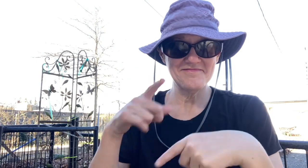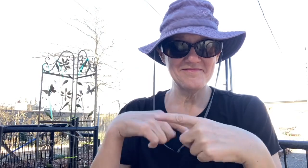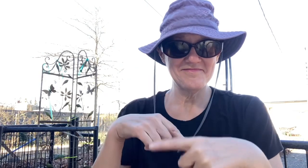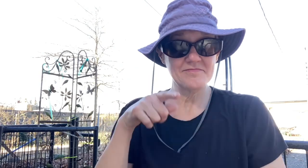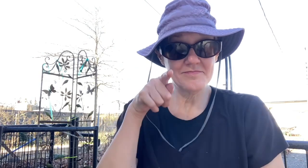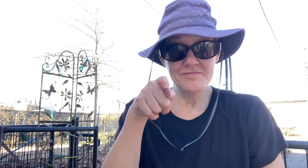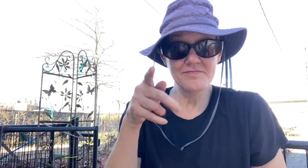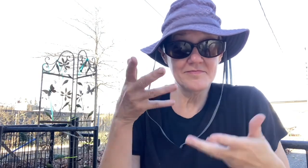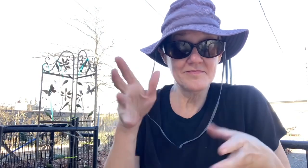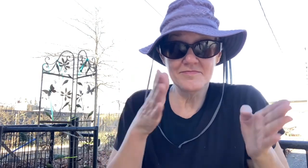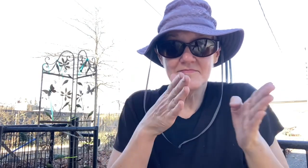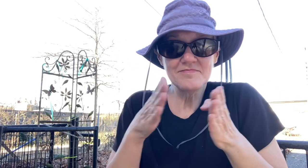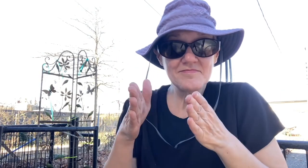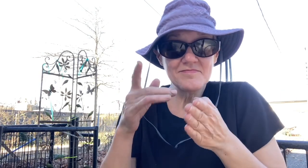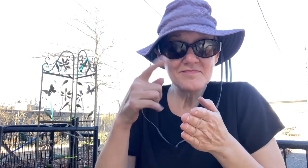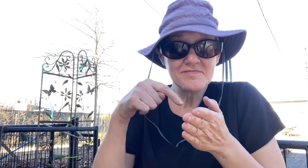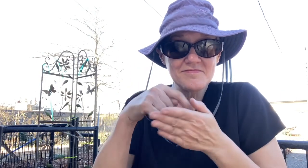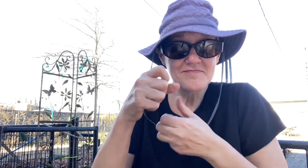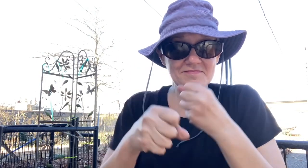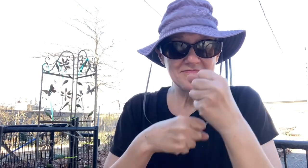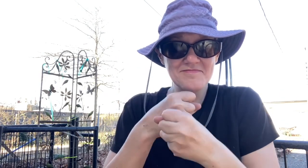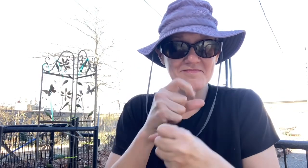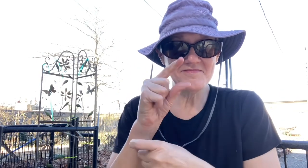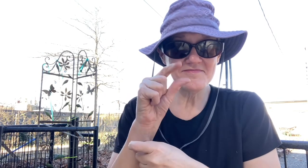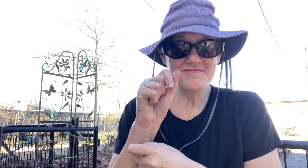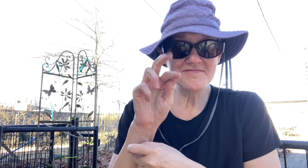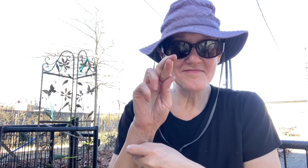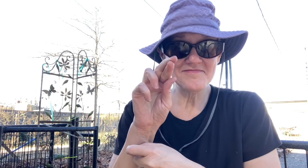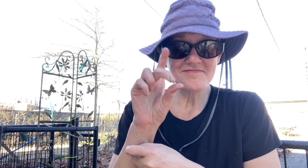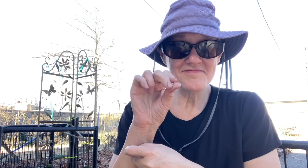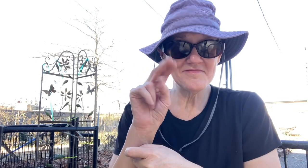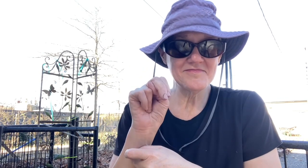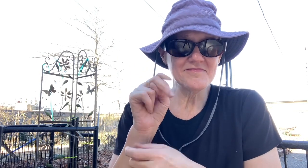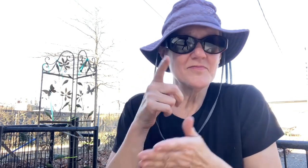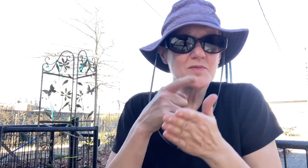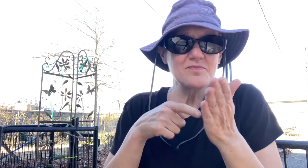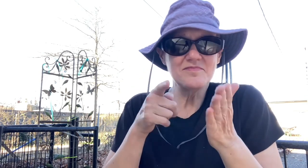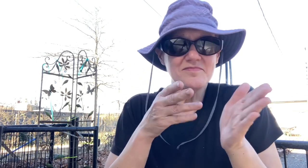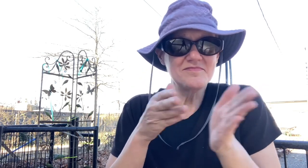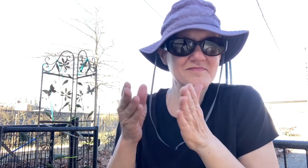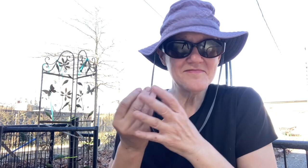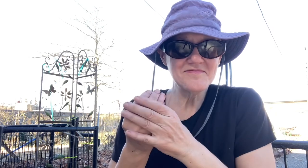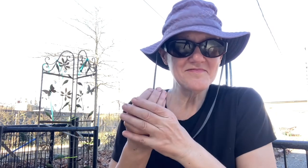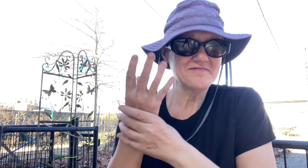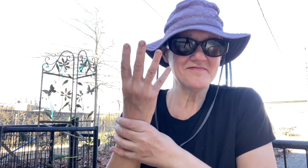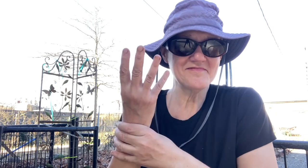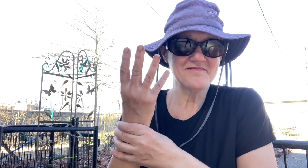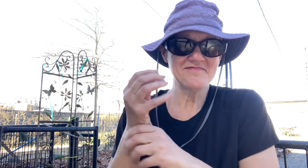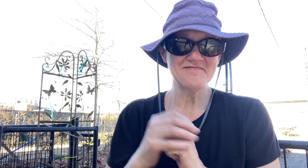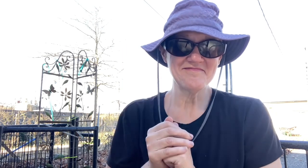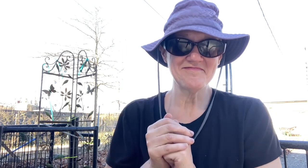Are you excited about spring coming? What are you planning to grow? Have you already started planting your garden?